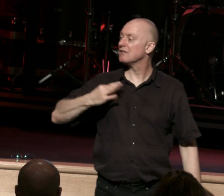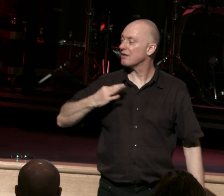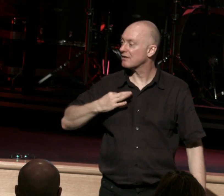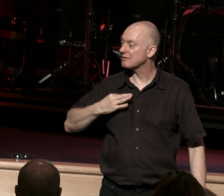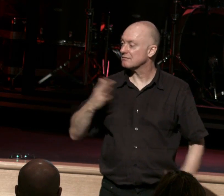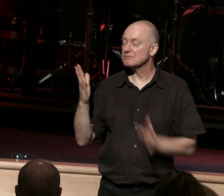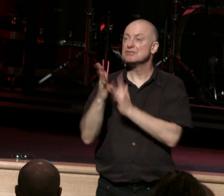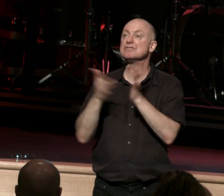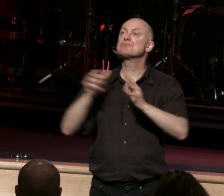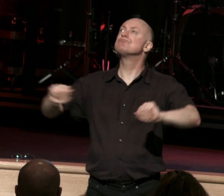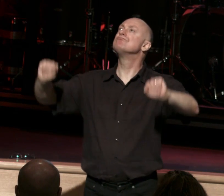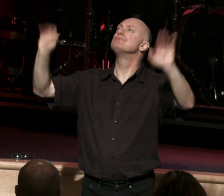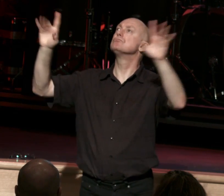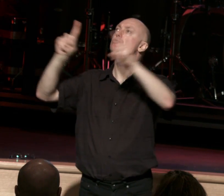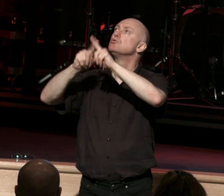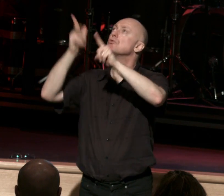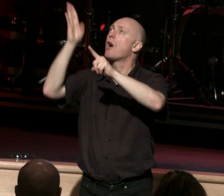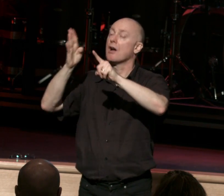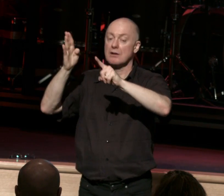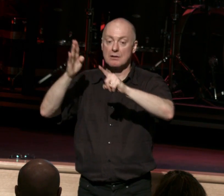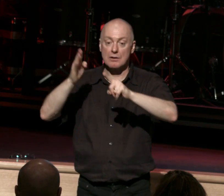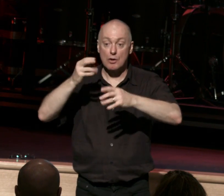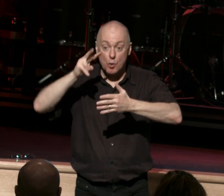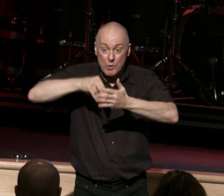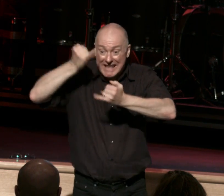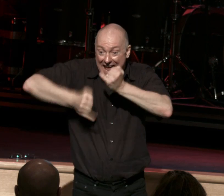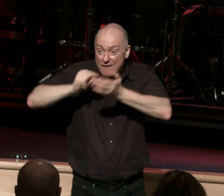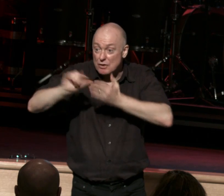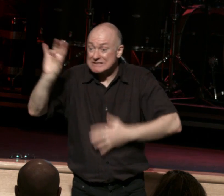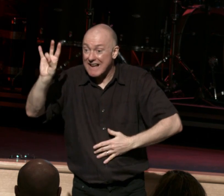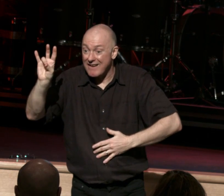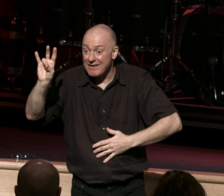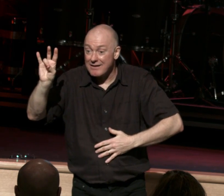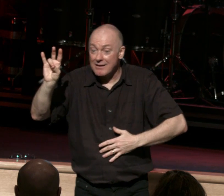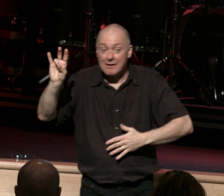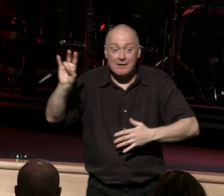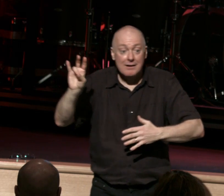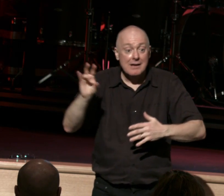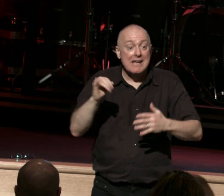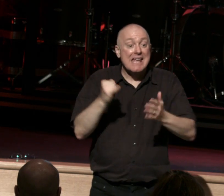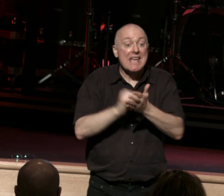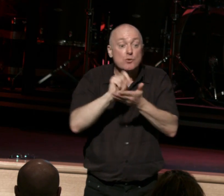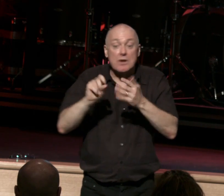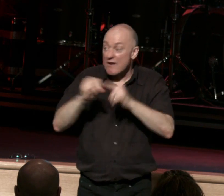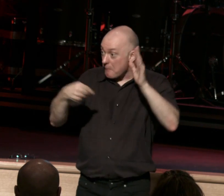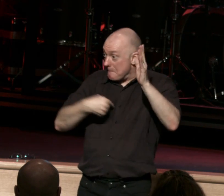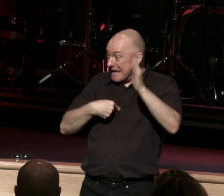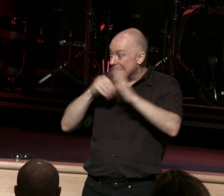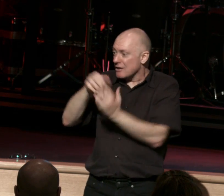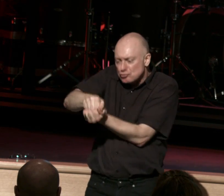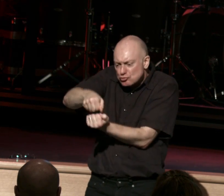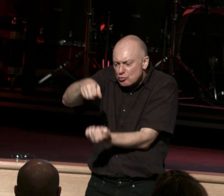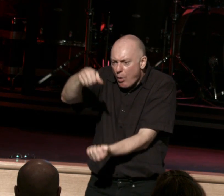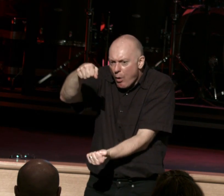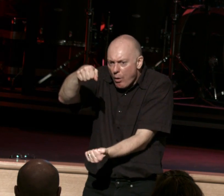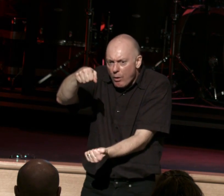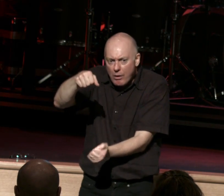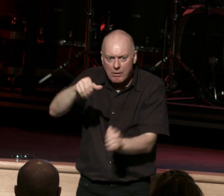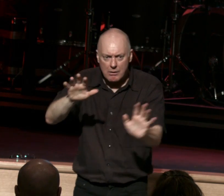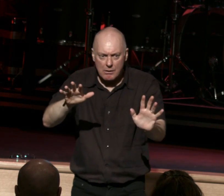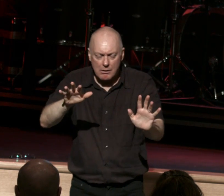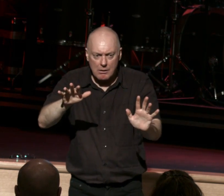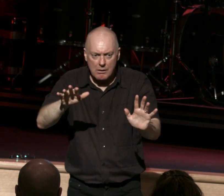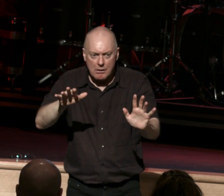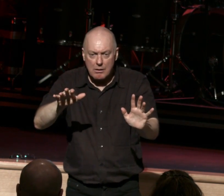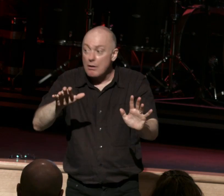voluntarily. It was his submission to the will of God. Look at the end of verse 7. As it is written of me in the scroll of the book. Now, loved ones,